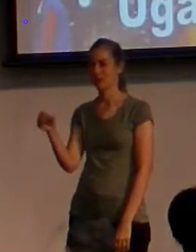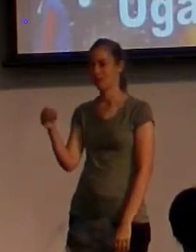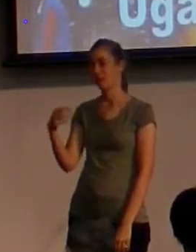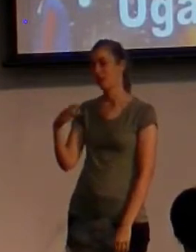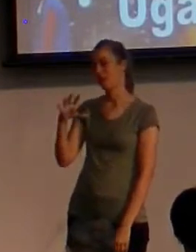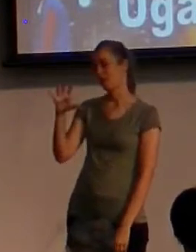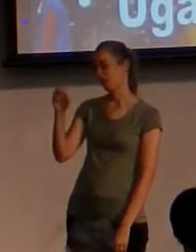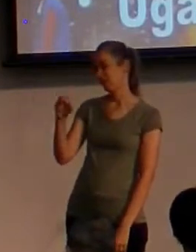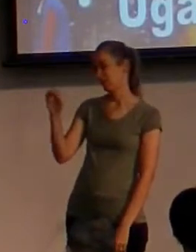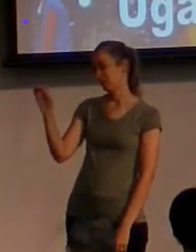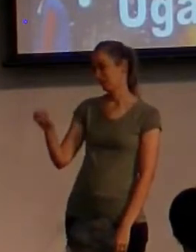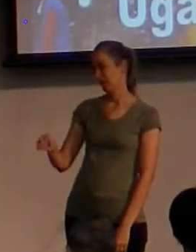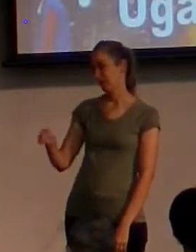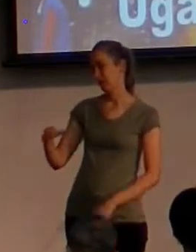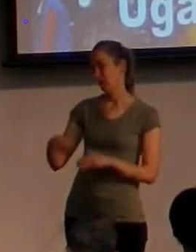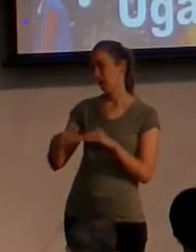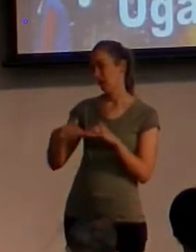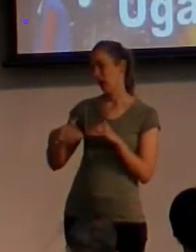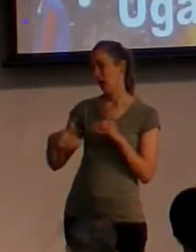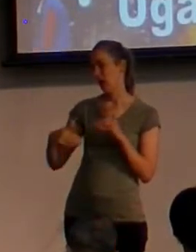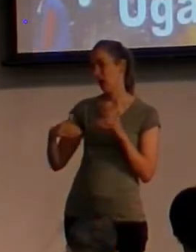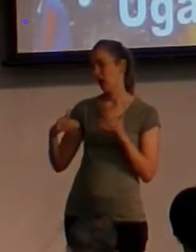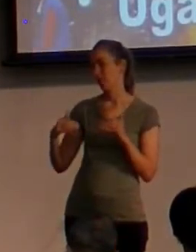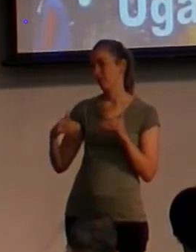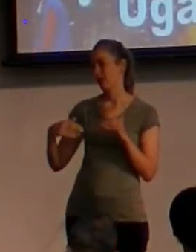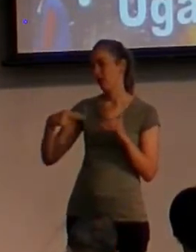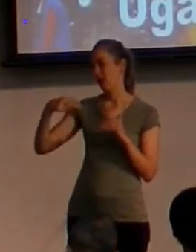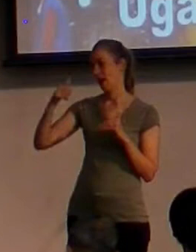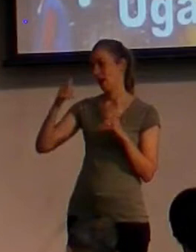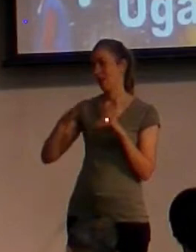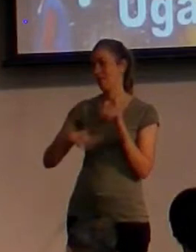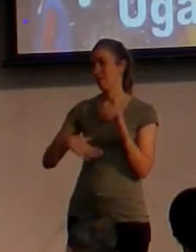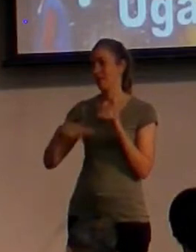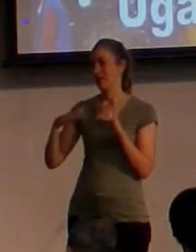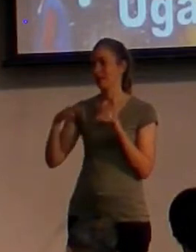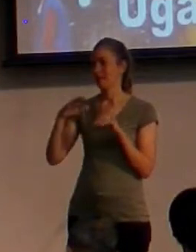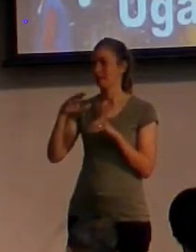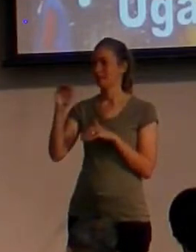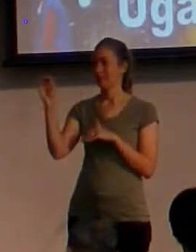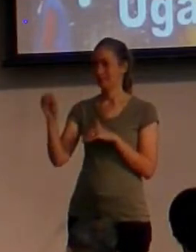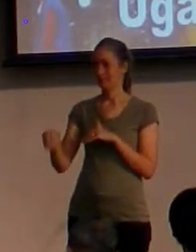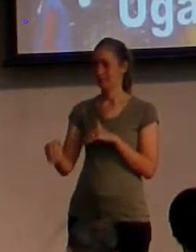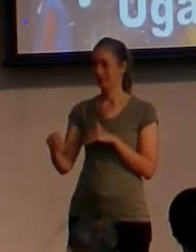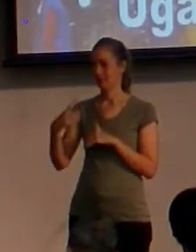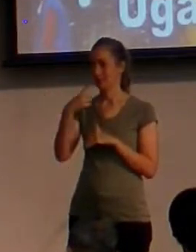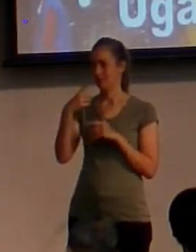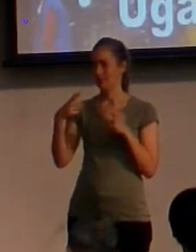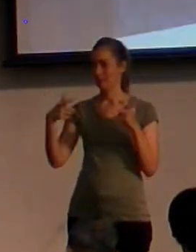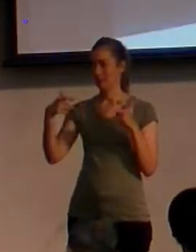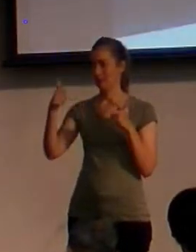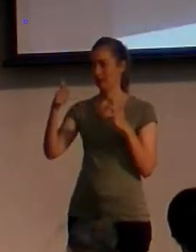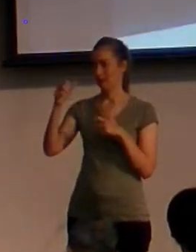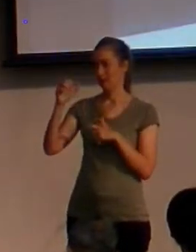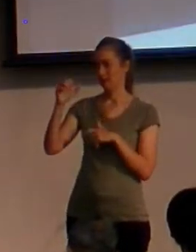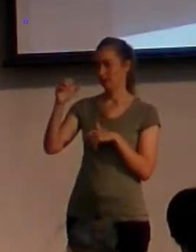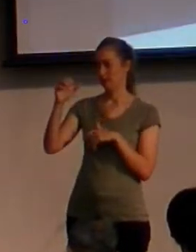would suspect. That on the top left is probably the biggest mosque in